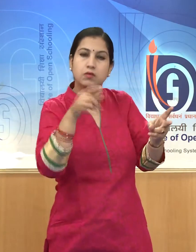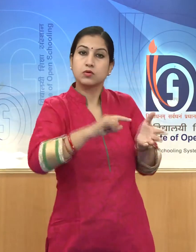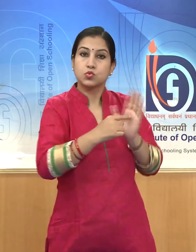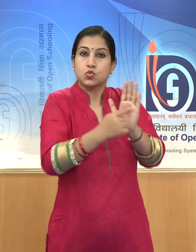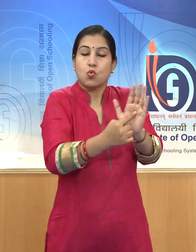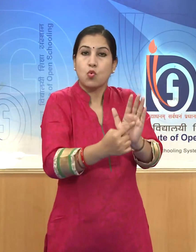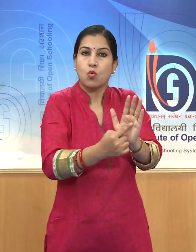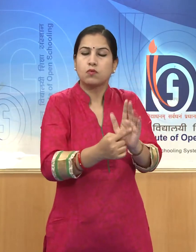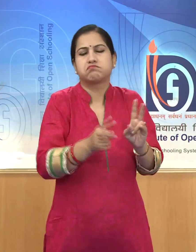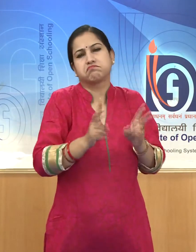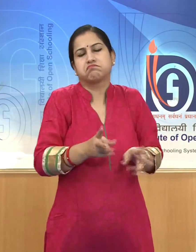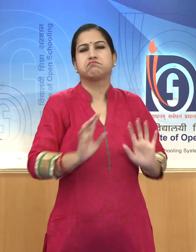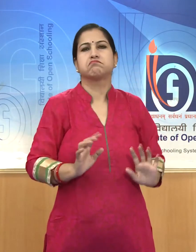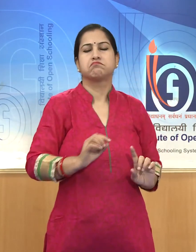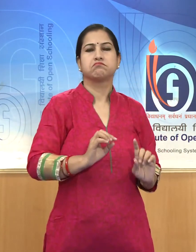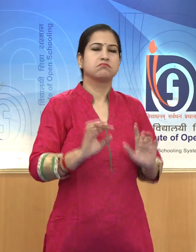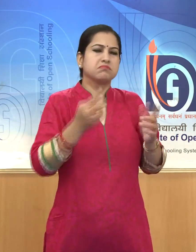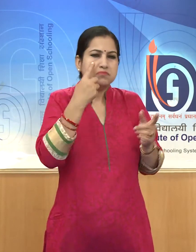displayed a general decline.